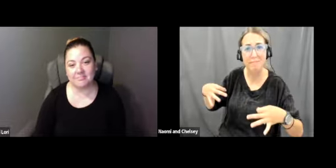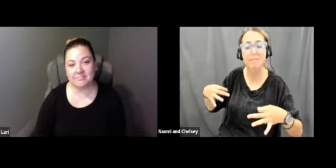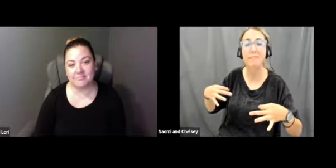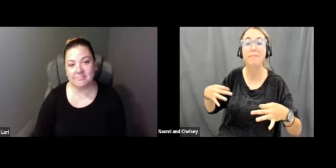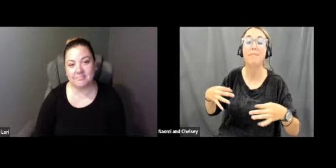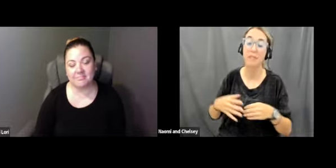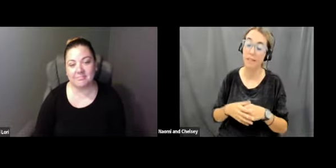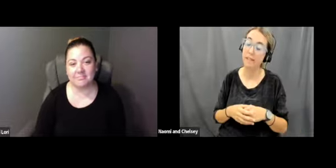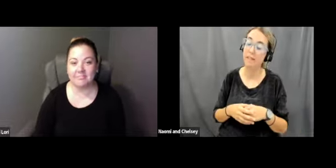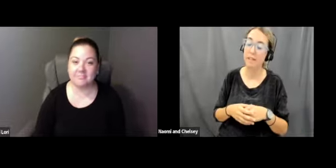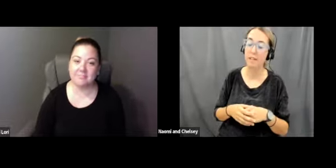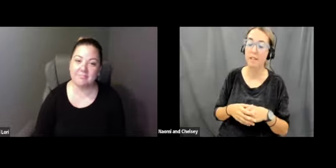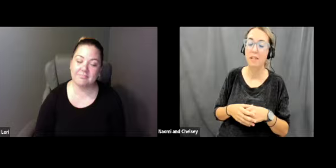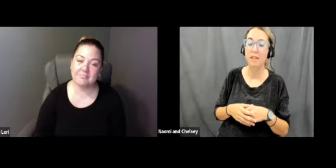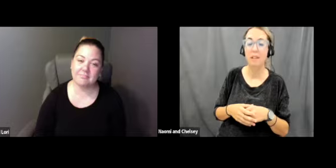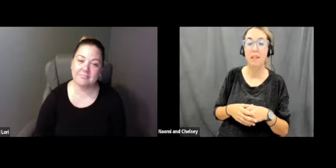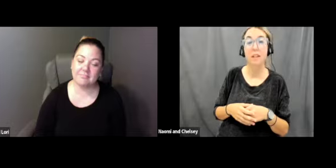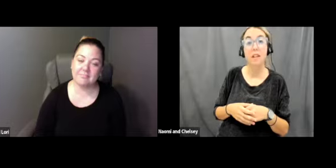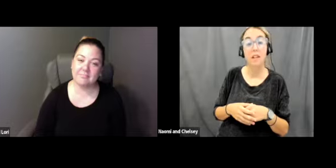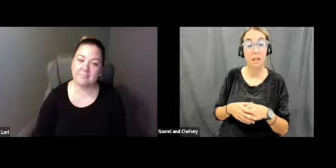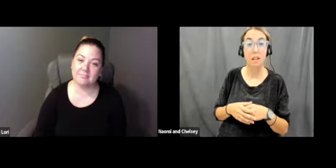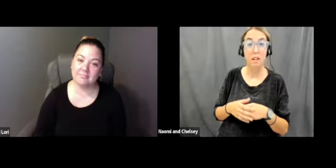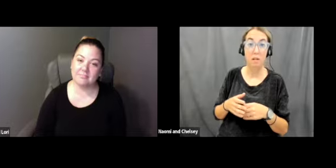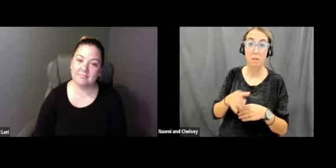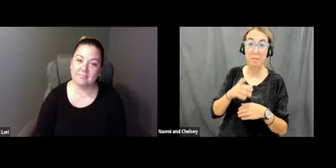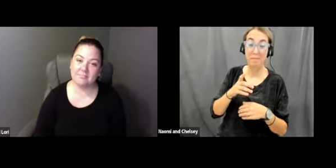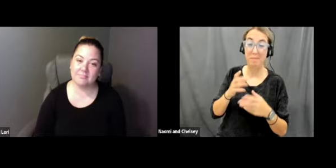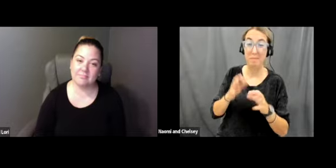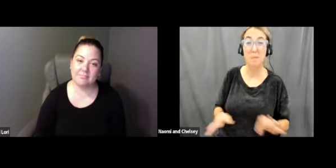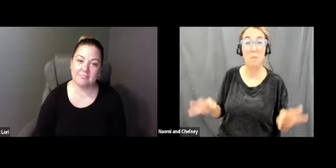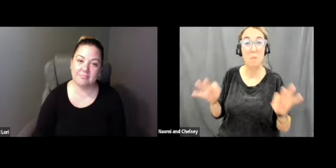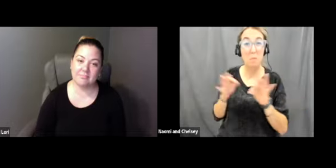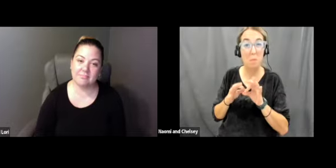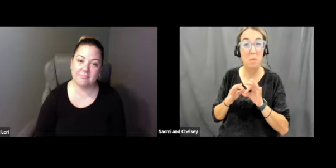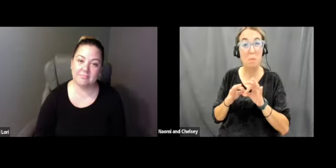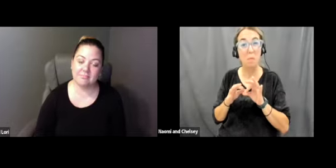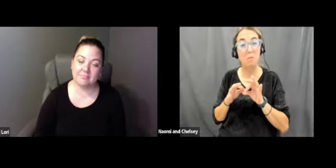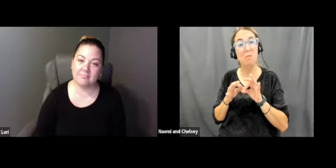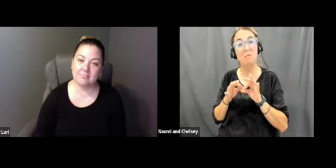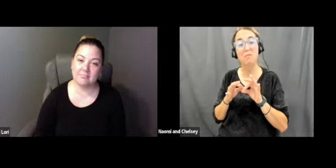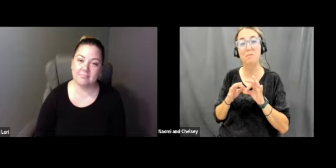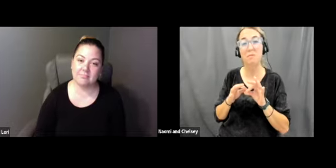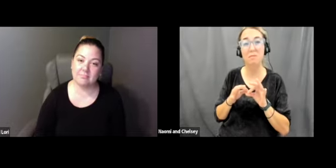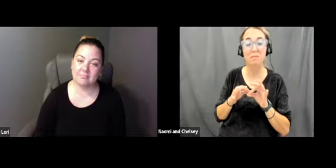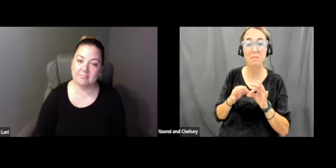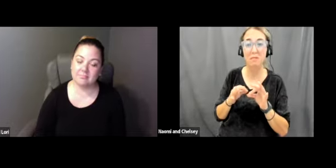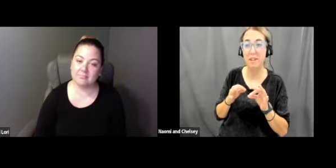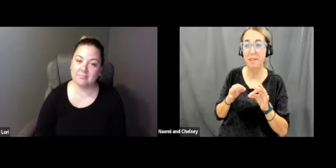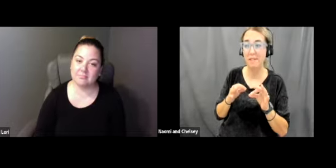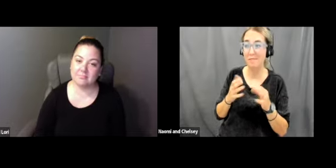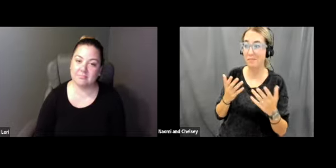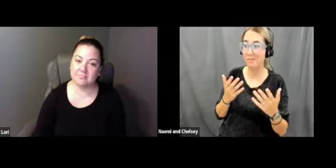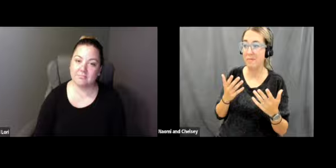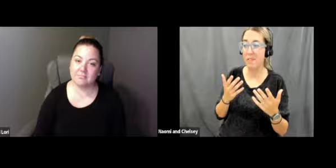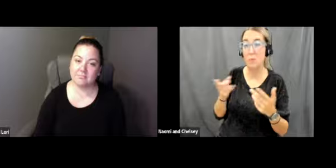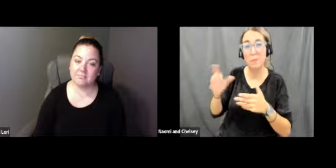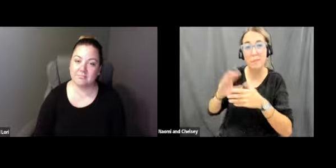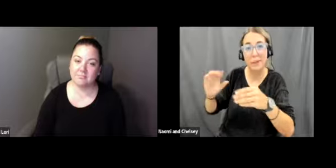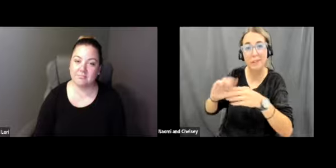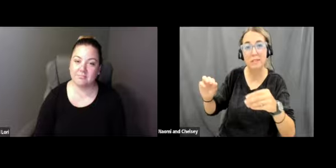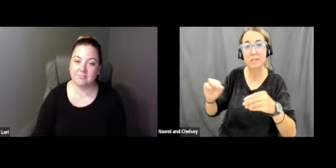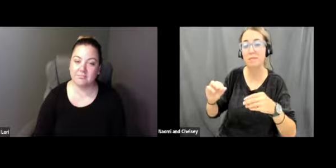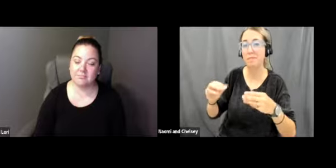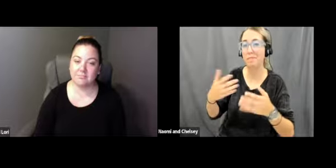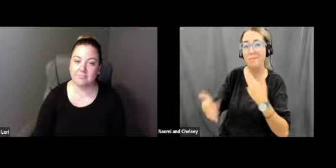so impactful to hear how, even if you spend like most of your life